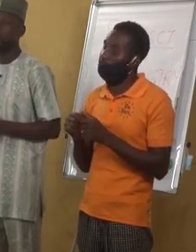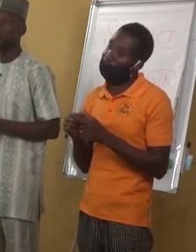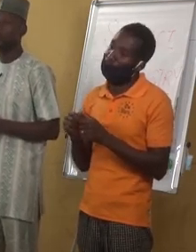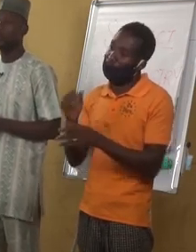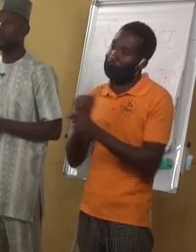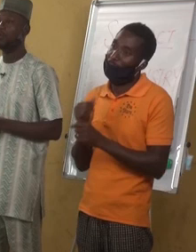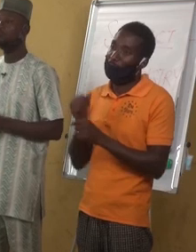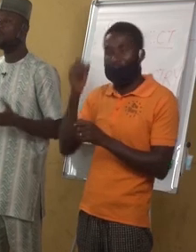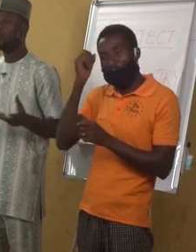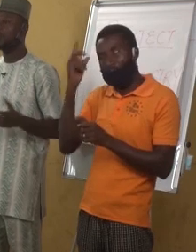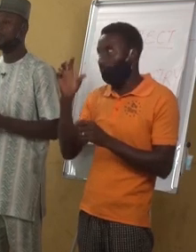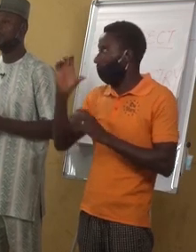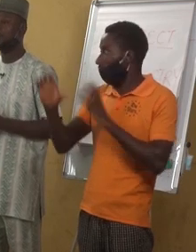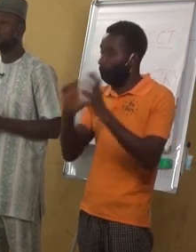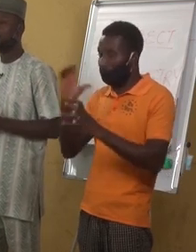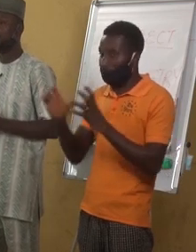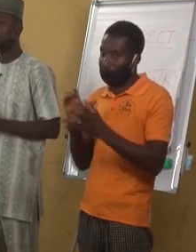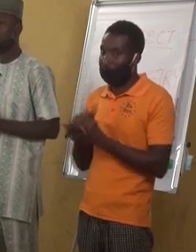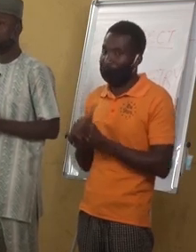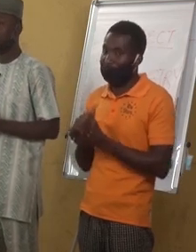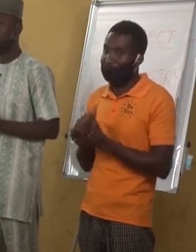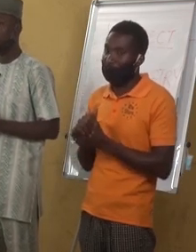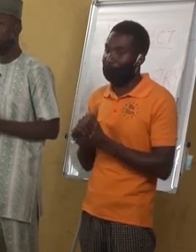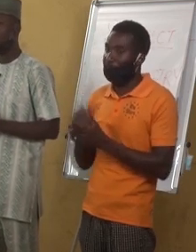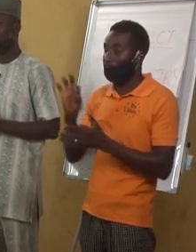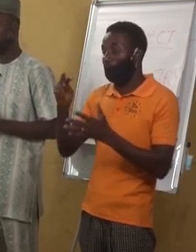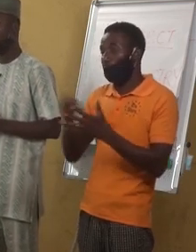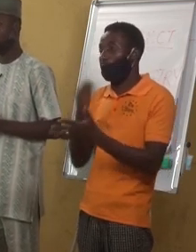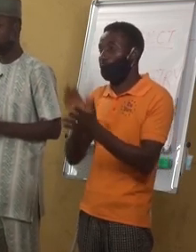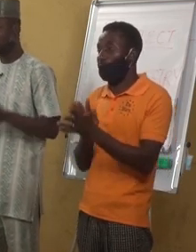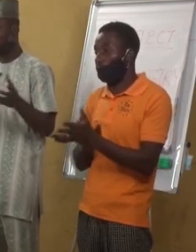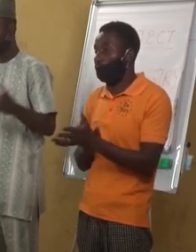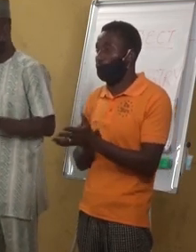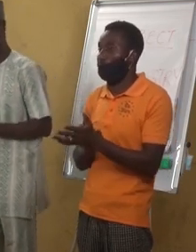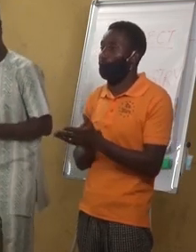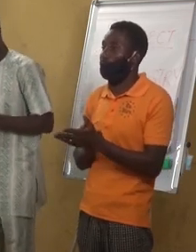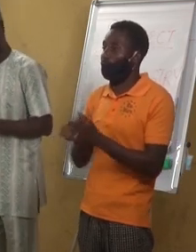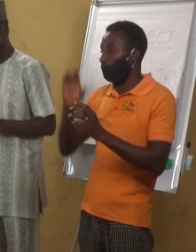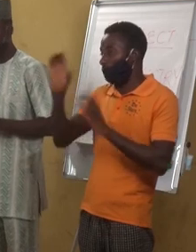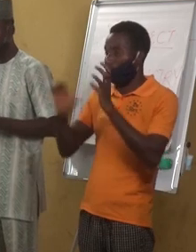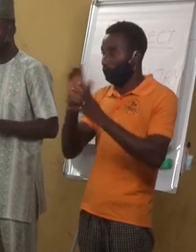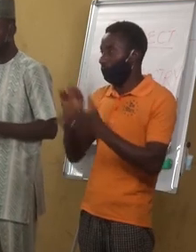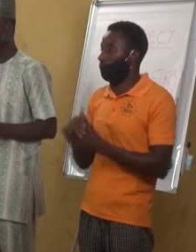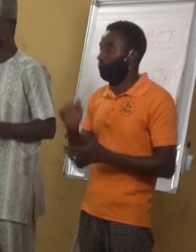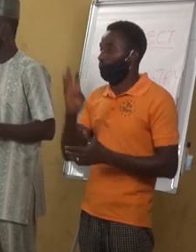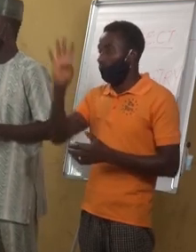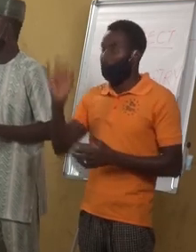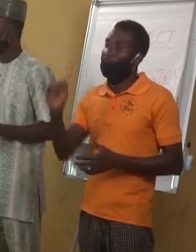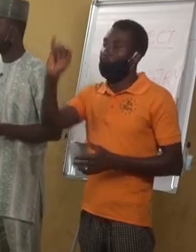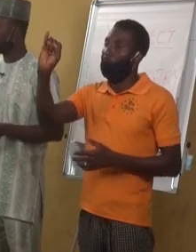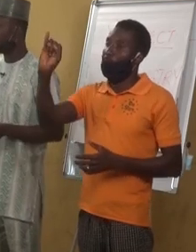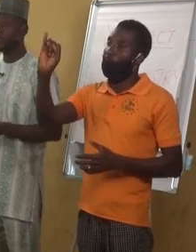Ojikoku, or you can consult New School Chemistry by O.Y. Ababio and some other important chemistry